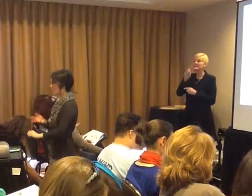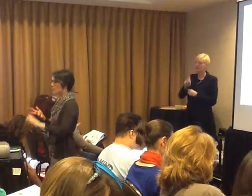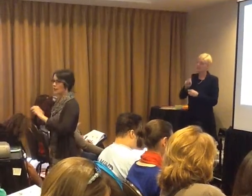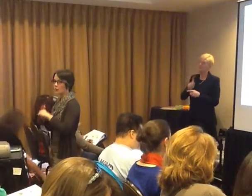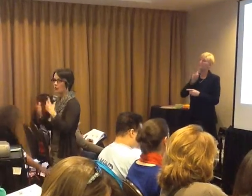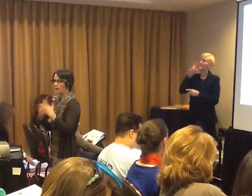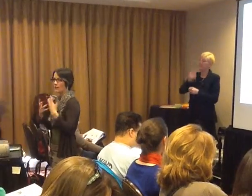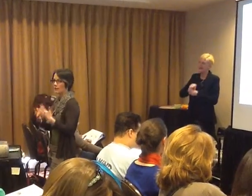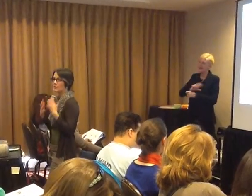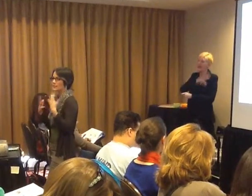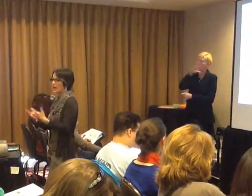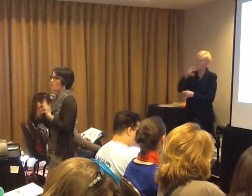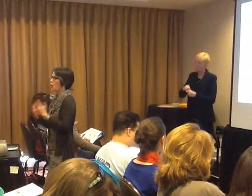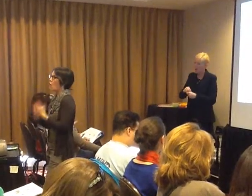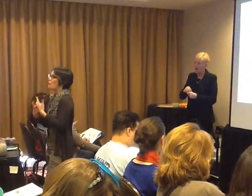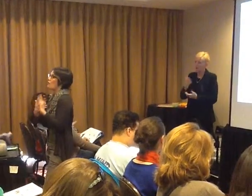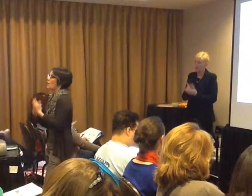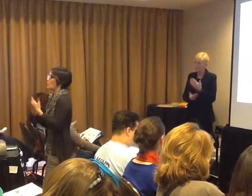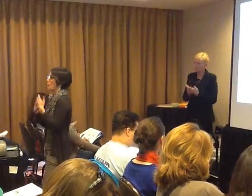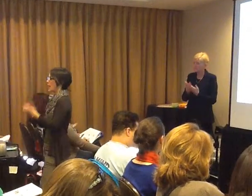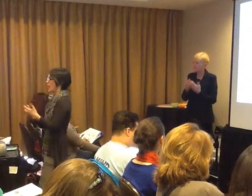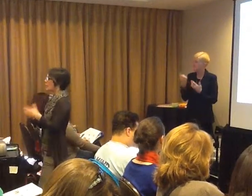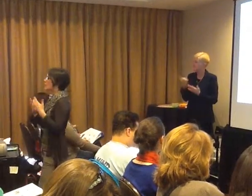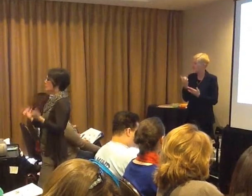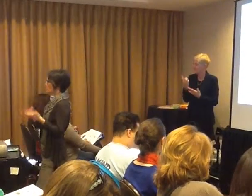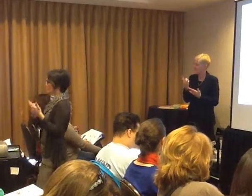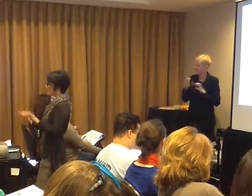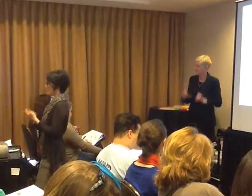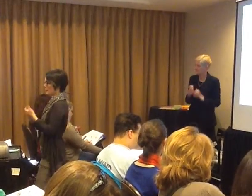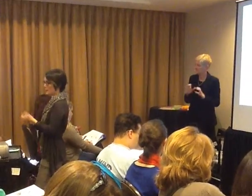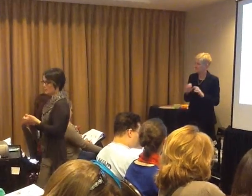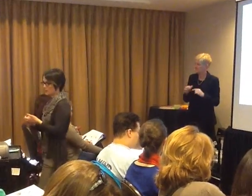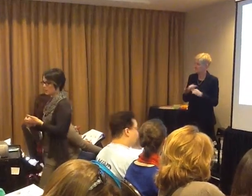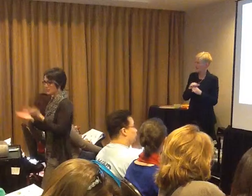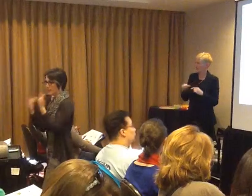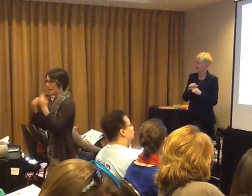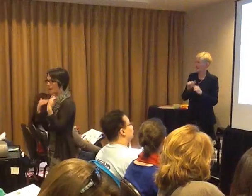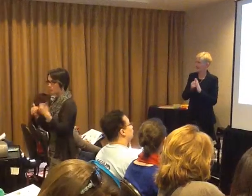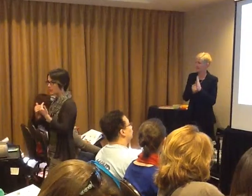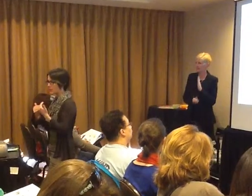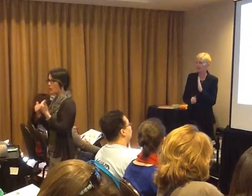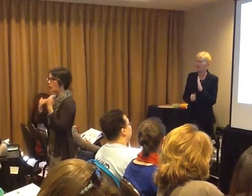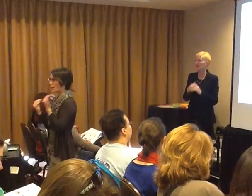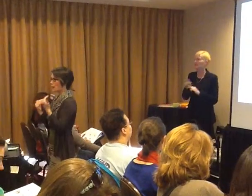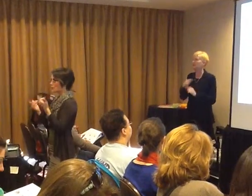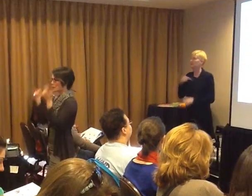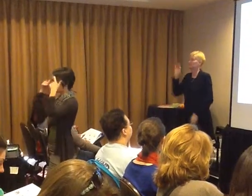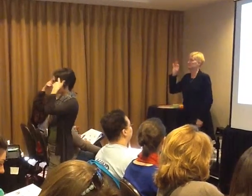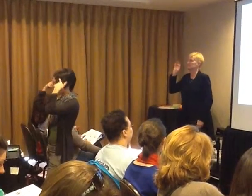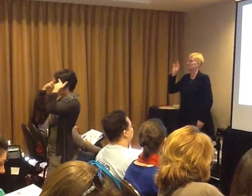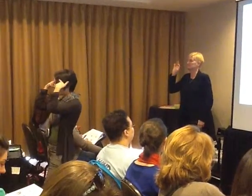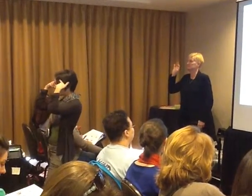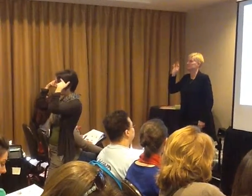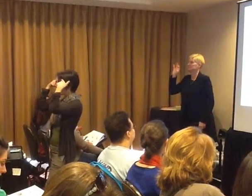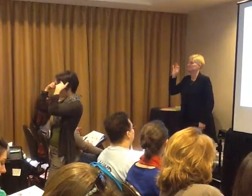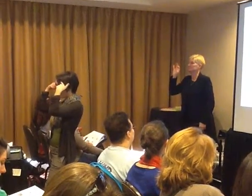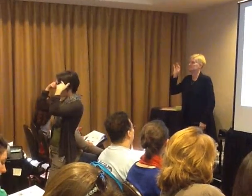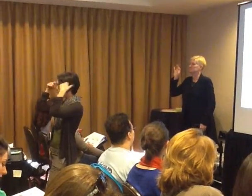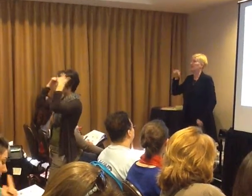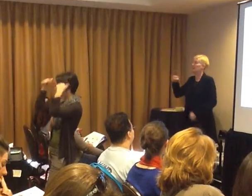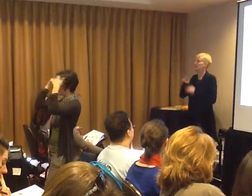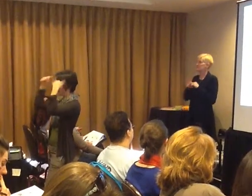or matching or what. They need some overt way to be practicing those skills. It cannot be where you just sit and in